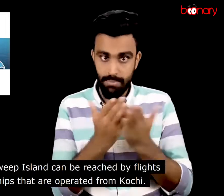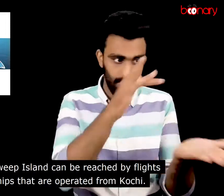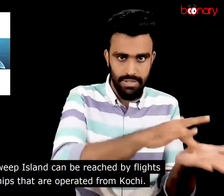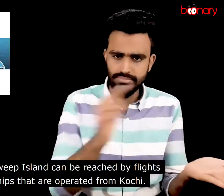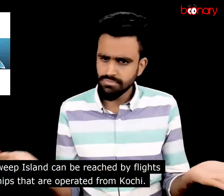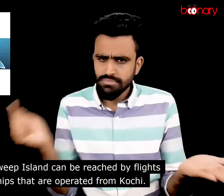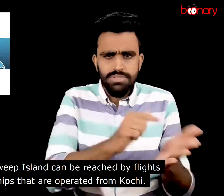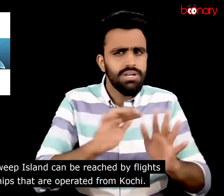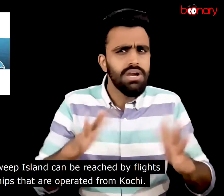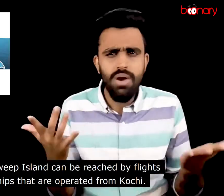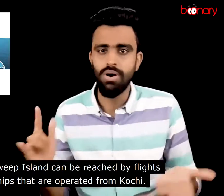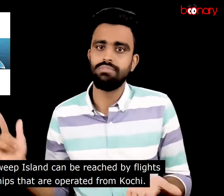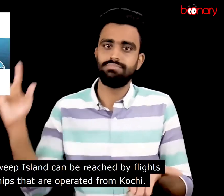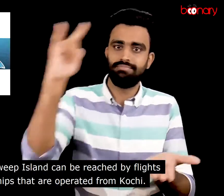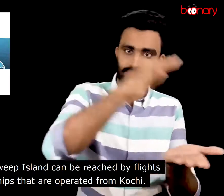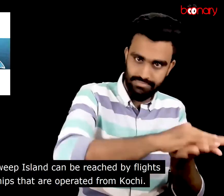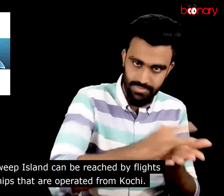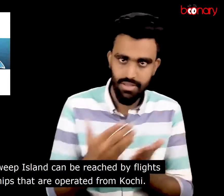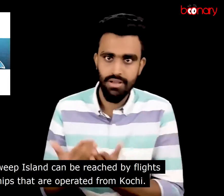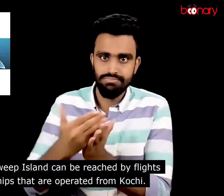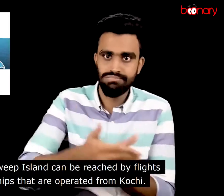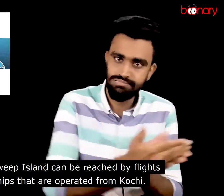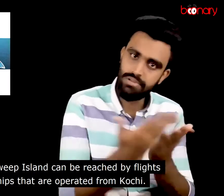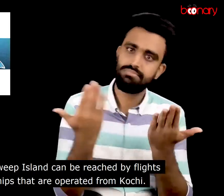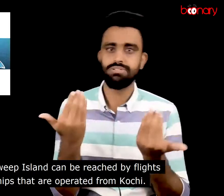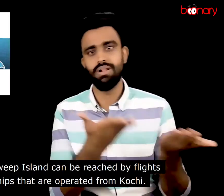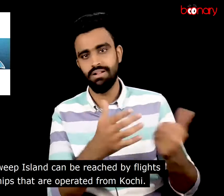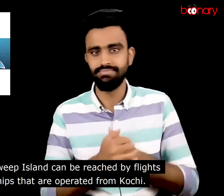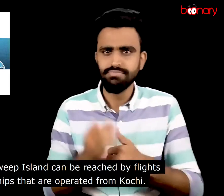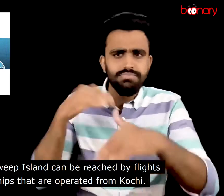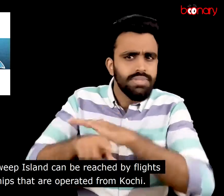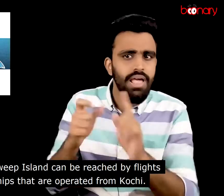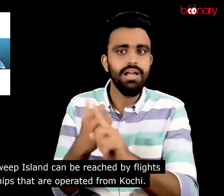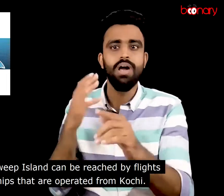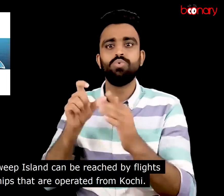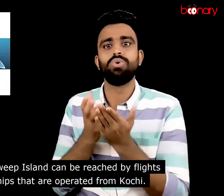Lakshidweep island can be reached by flights and ships that are operated from Kochi.